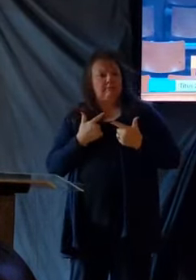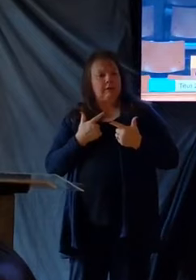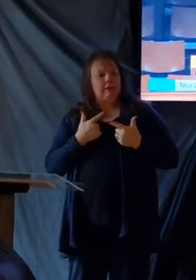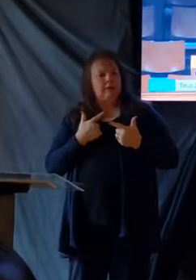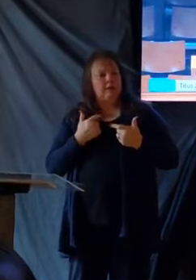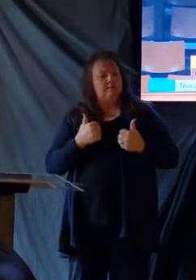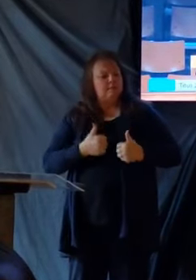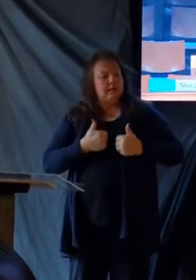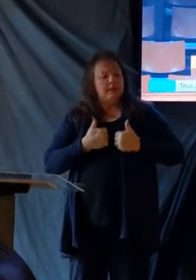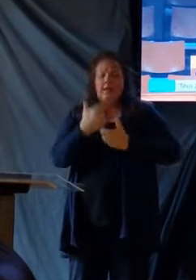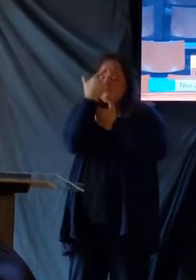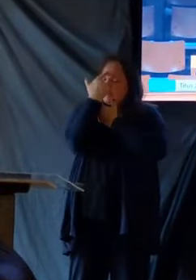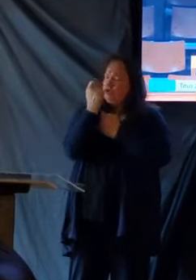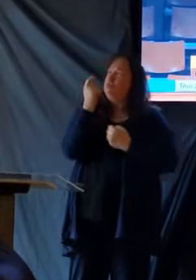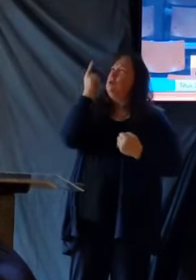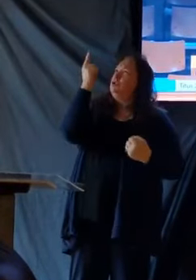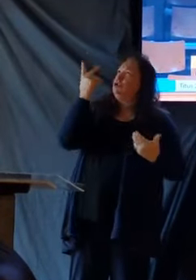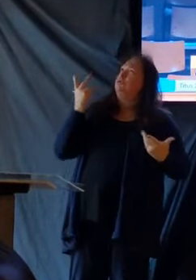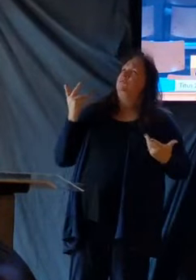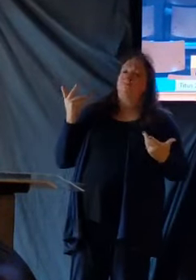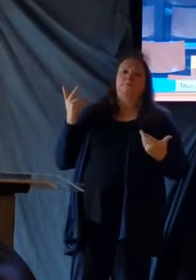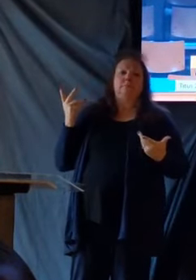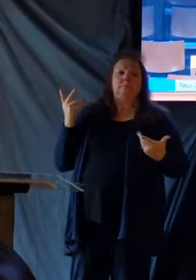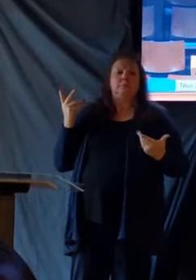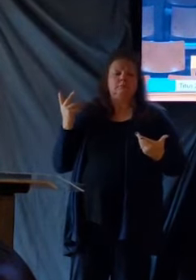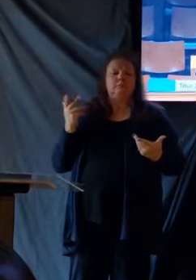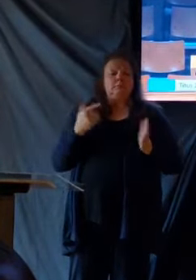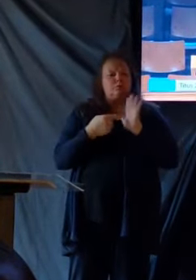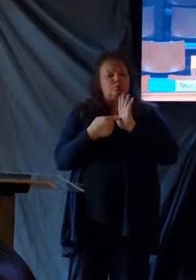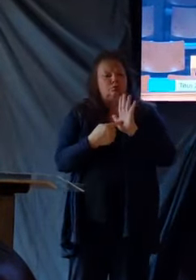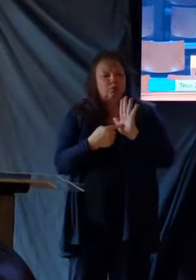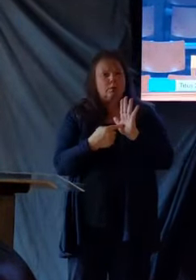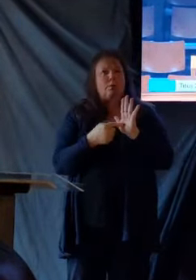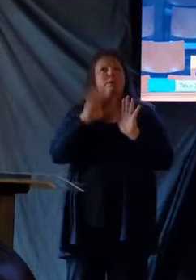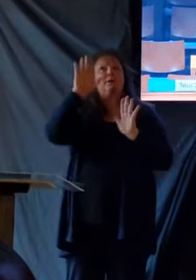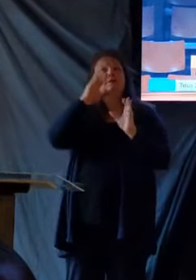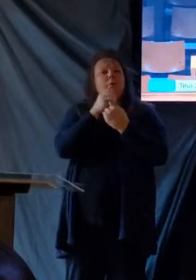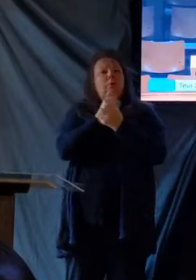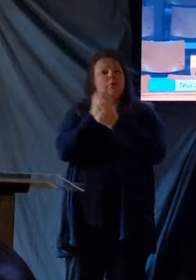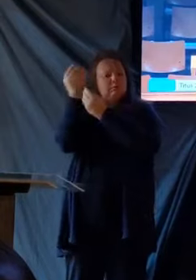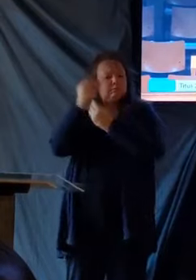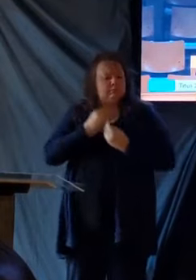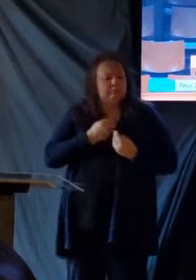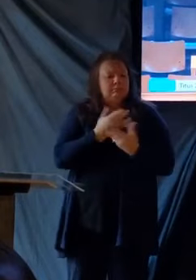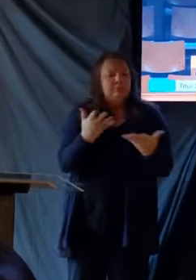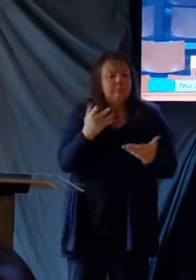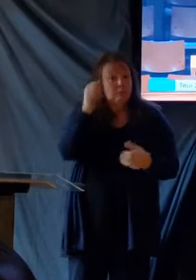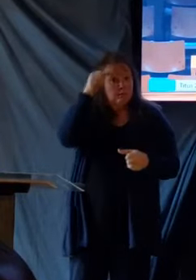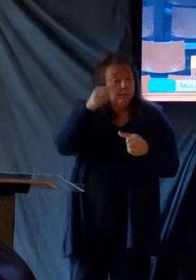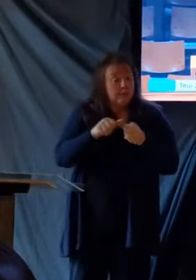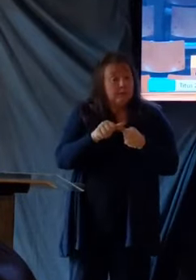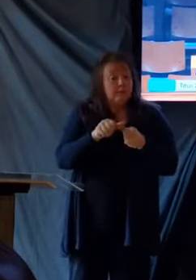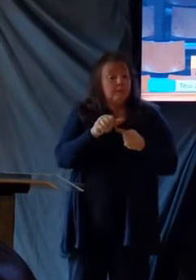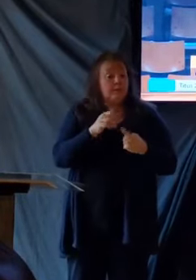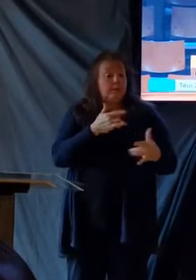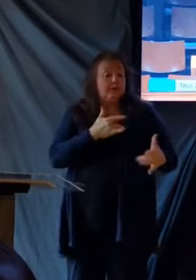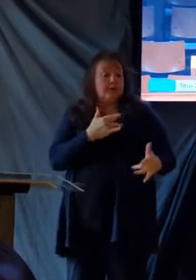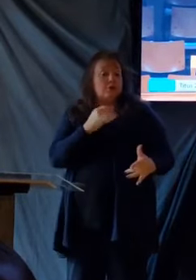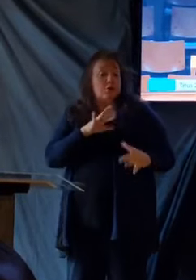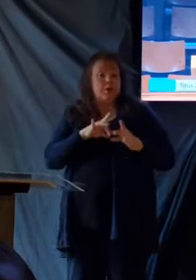live their lives trusting the Lord and demonstrating the love. Remember the fruit of the Spirit.